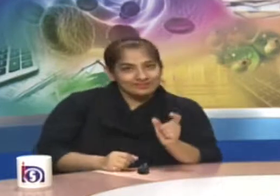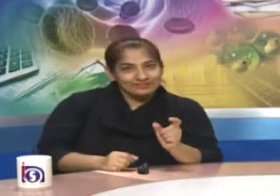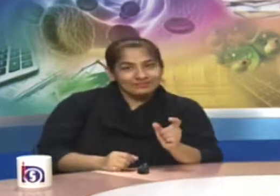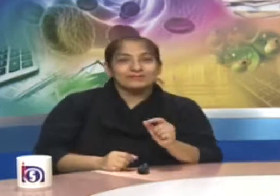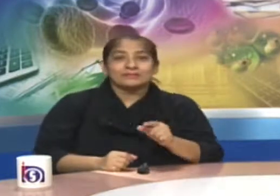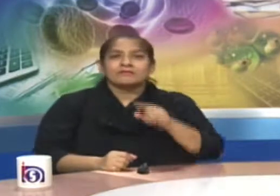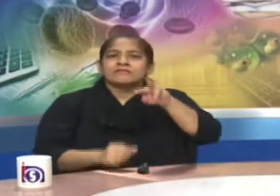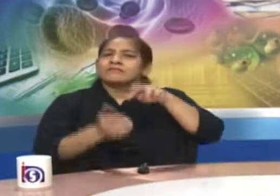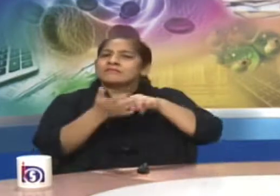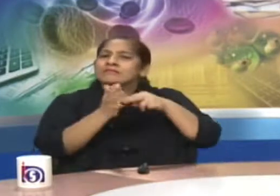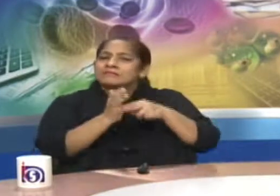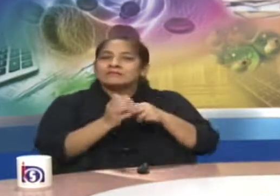of words.